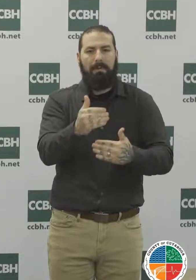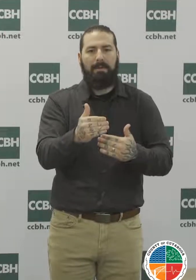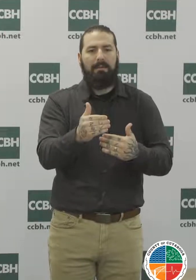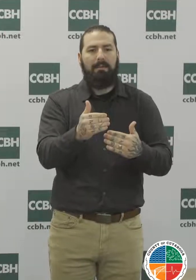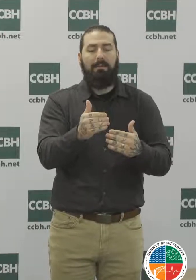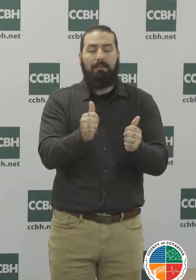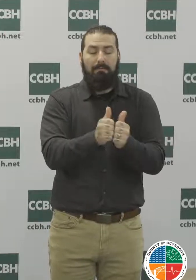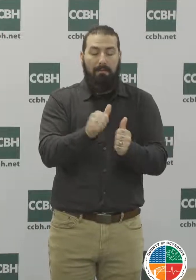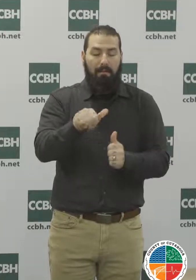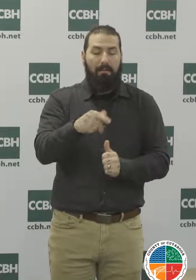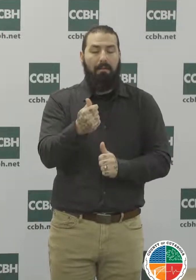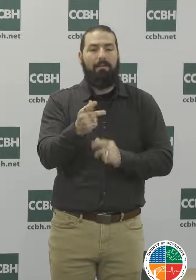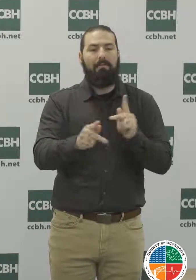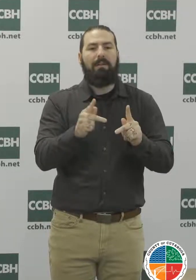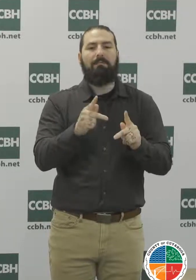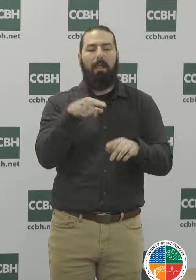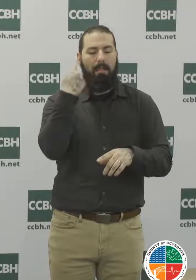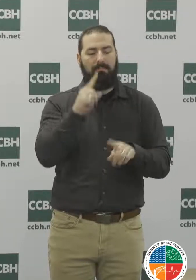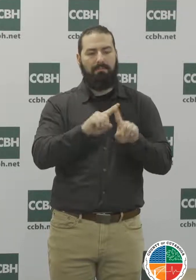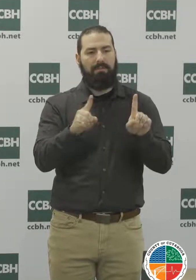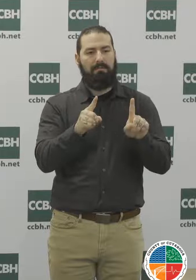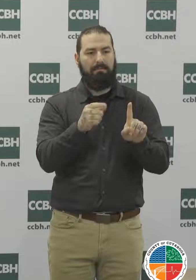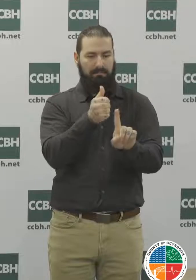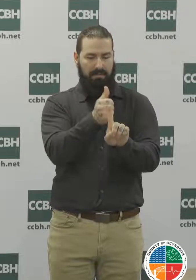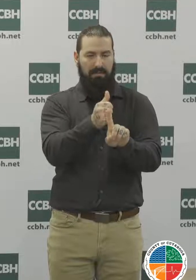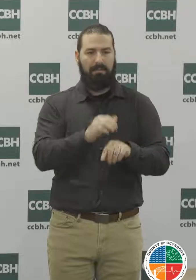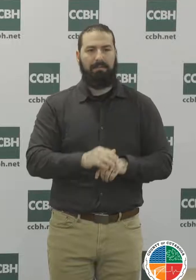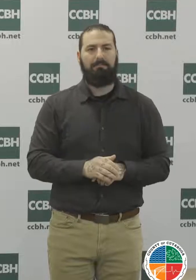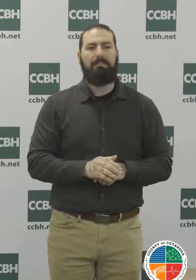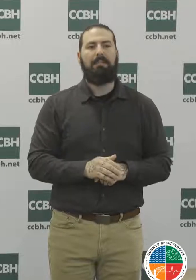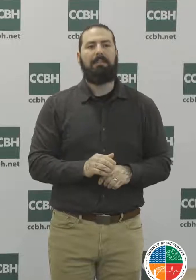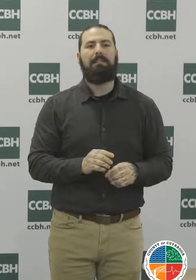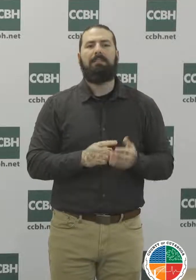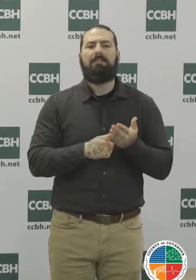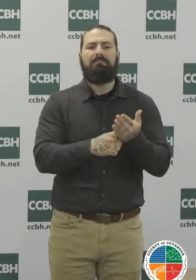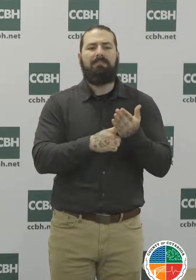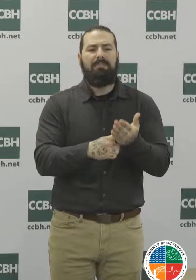than you. Talk to your kids about racism now.